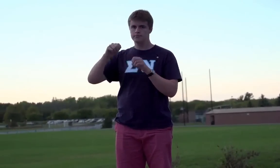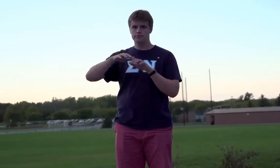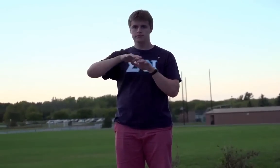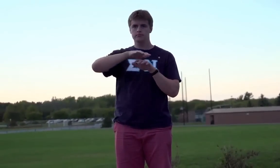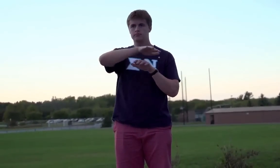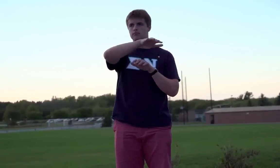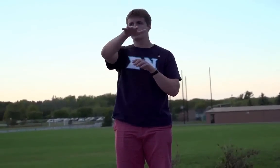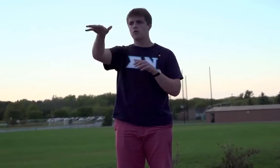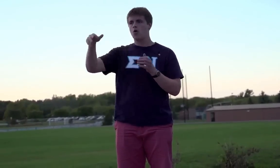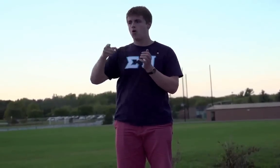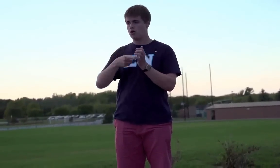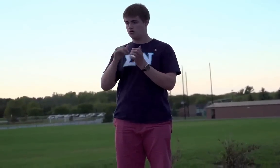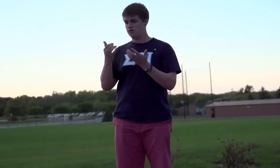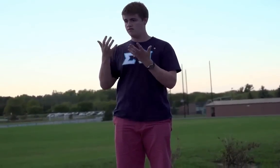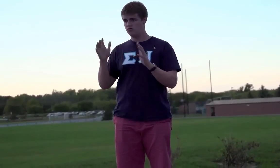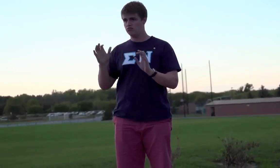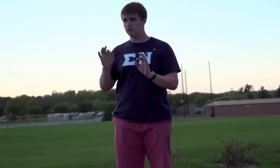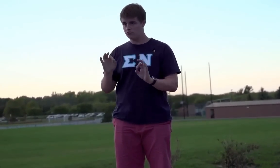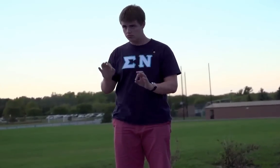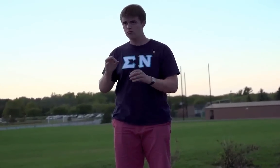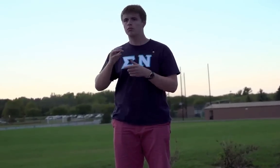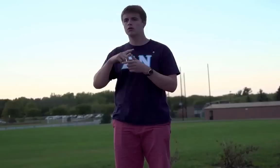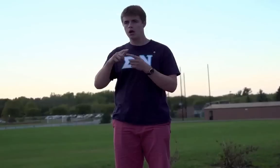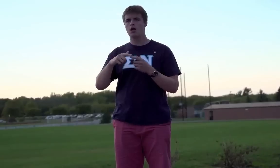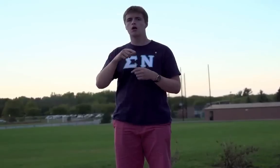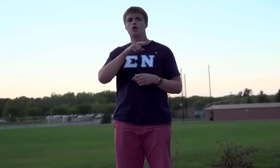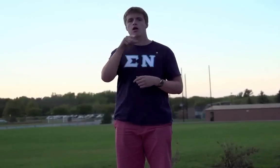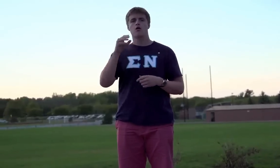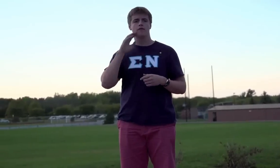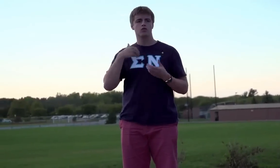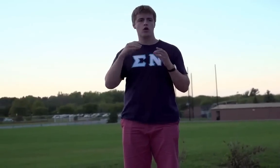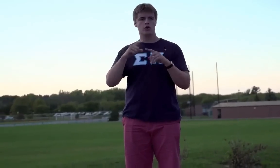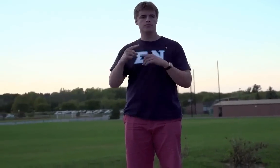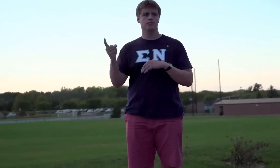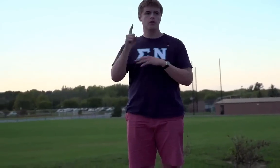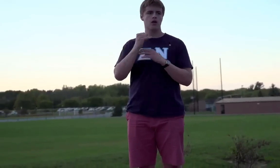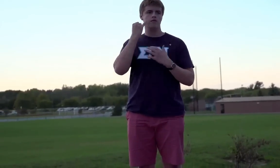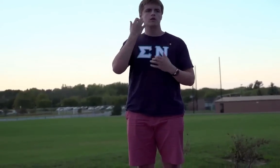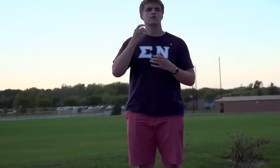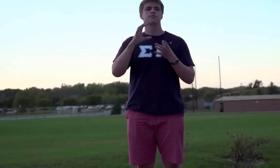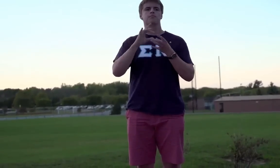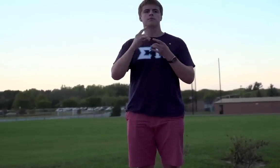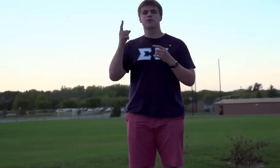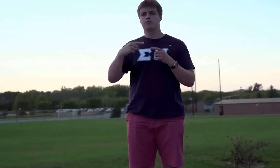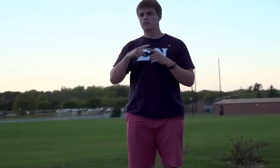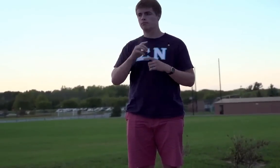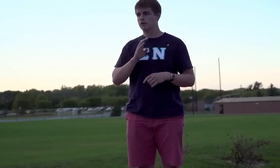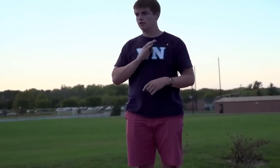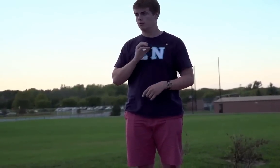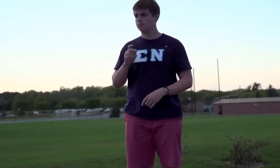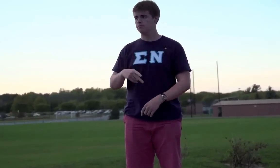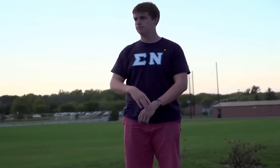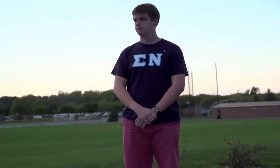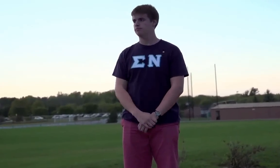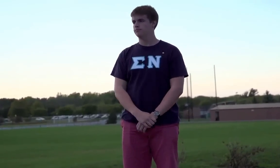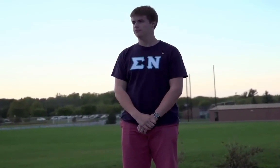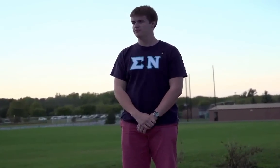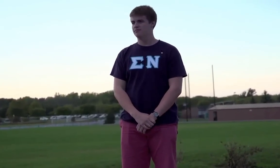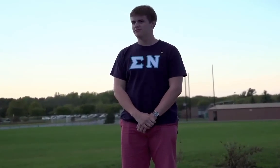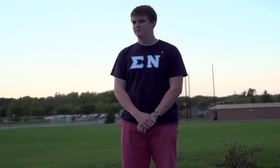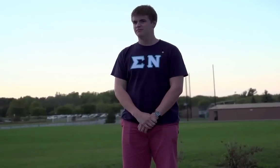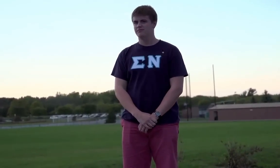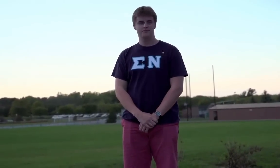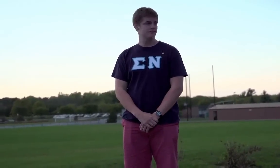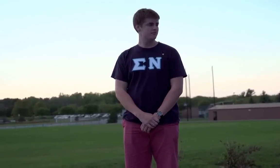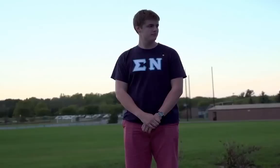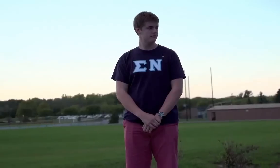people volunteering to light all the candles, and once they're all lit, then we will have an opportunity for people to share their remarks and memories